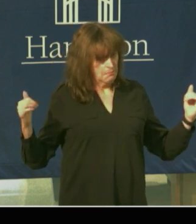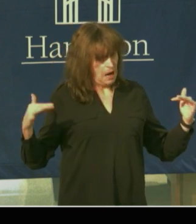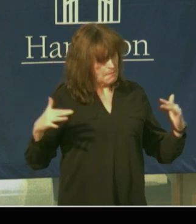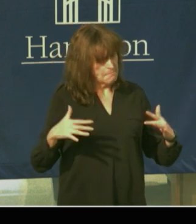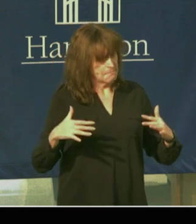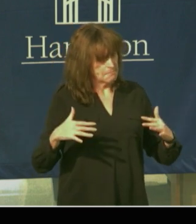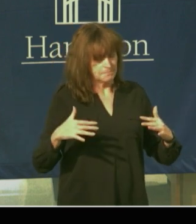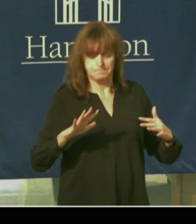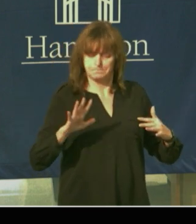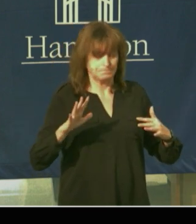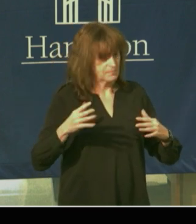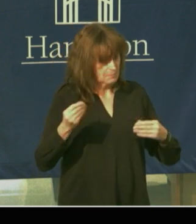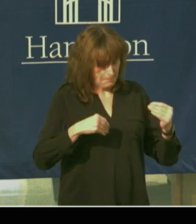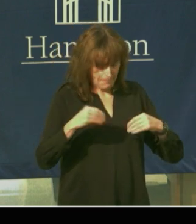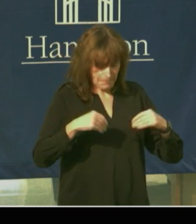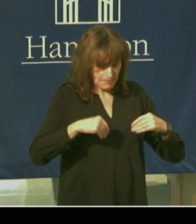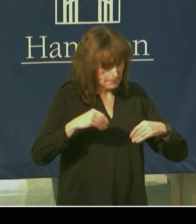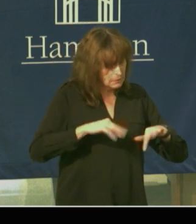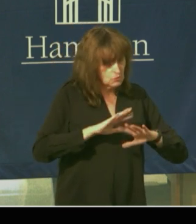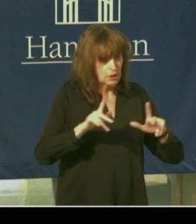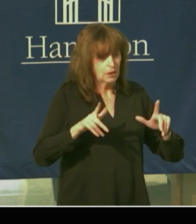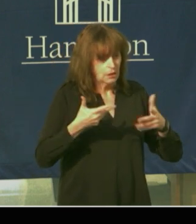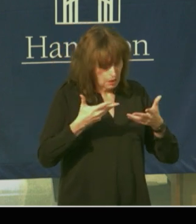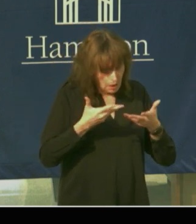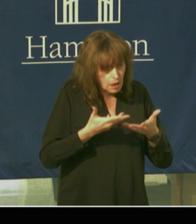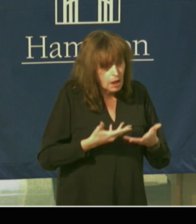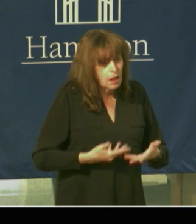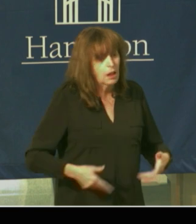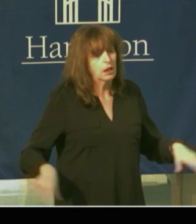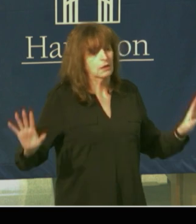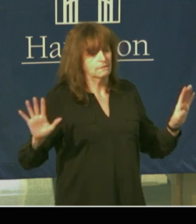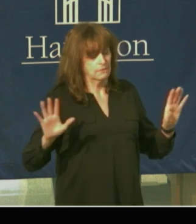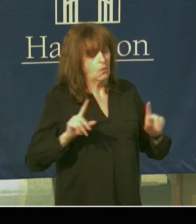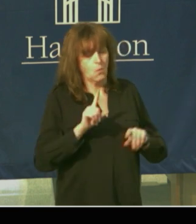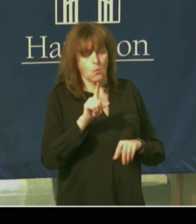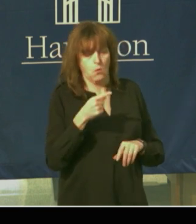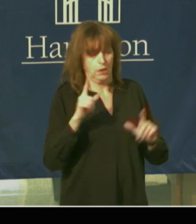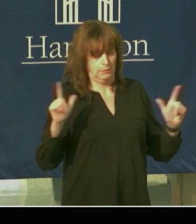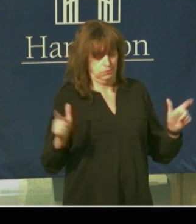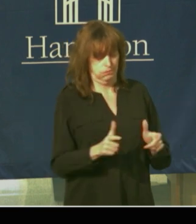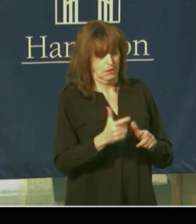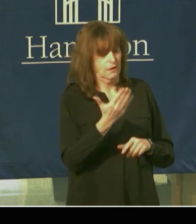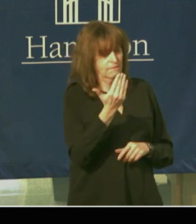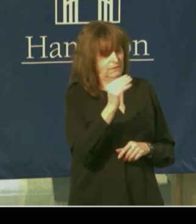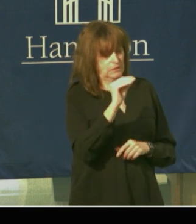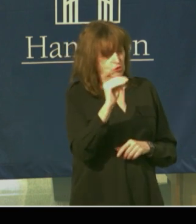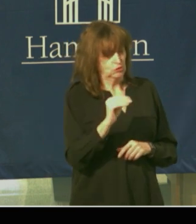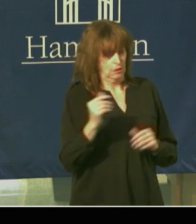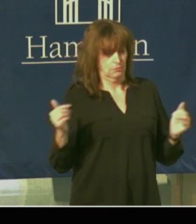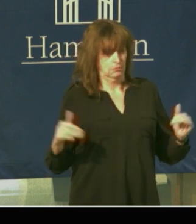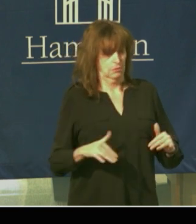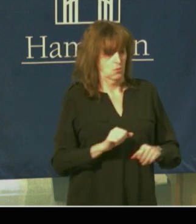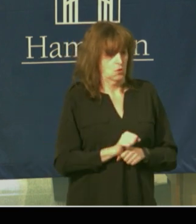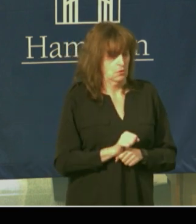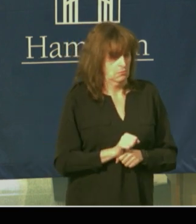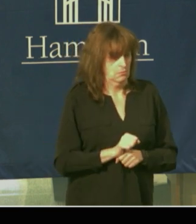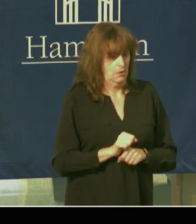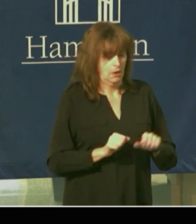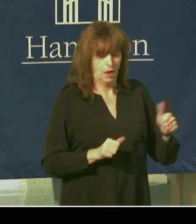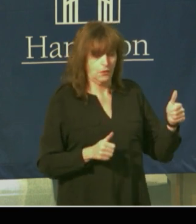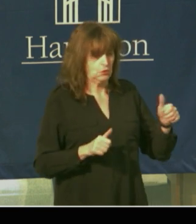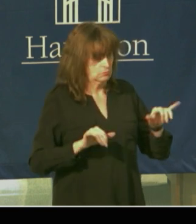today, only 15% of our staff are actually physically located in offices doing work. And those are folks that actually need to be in the office for